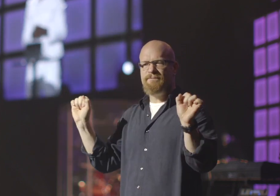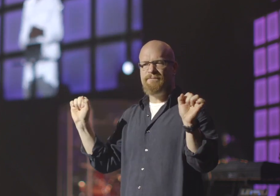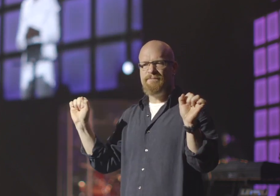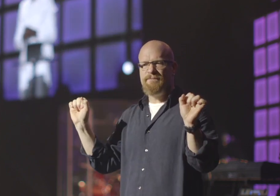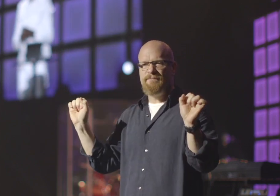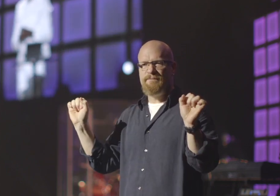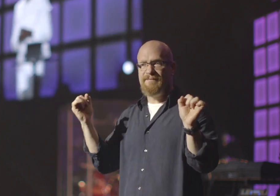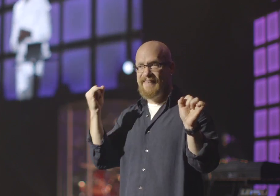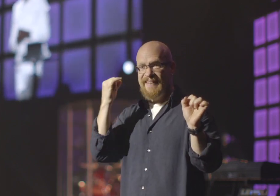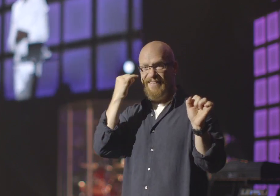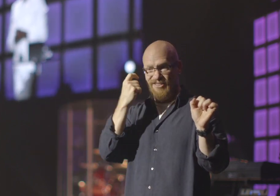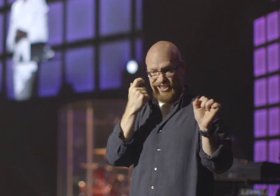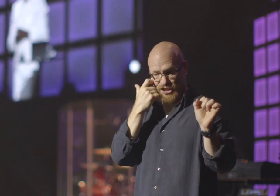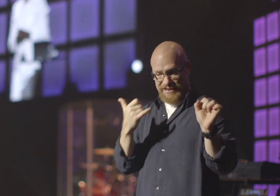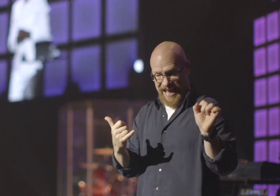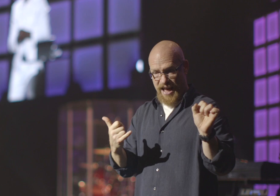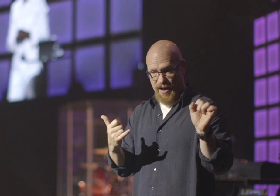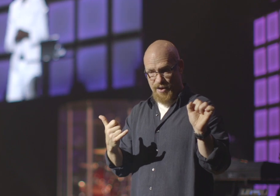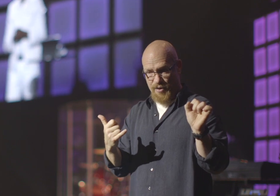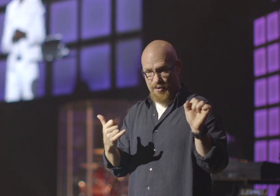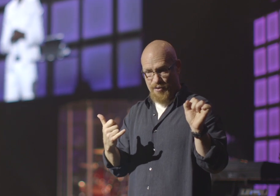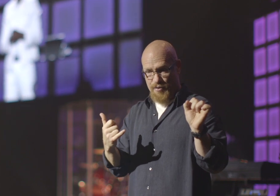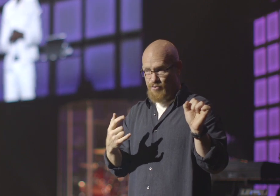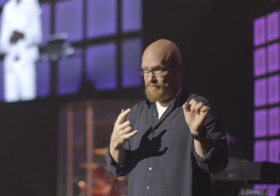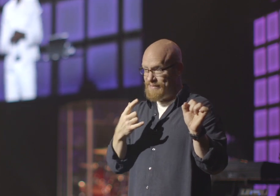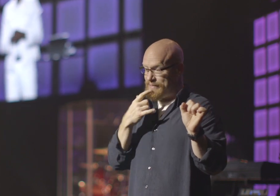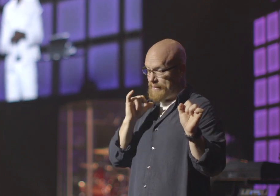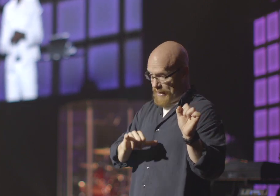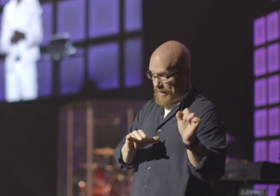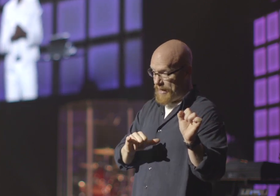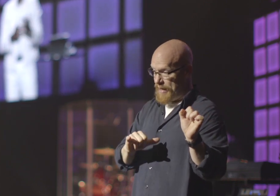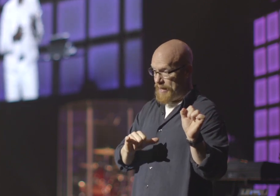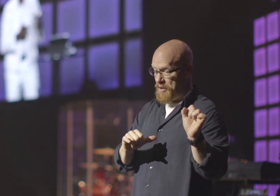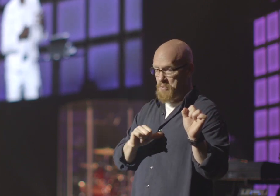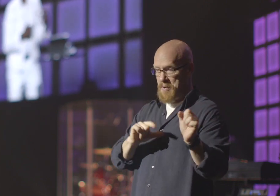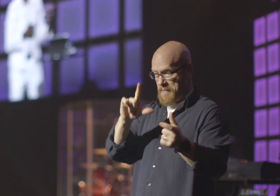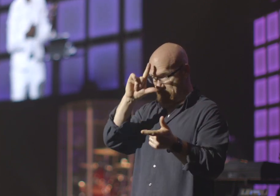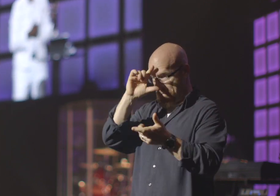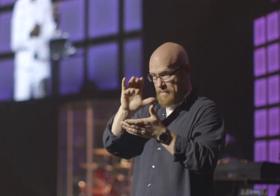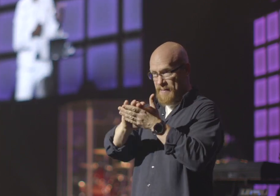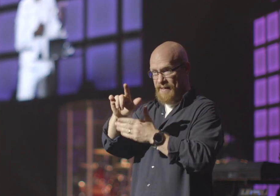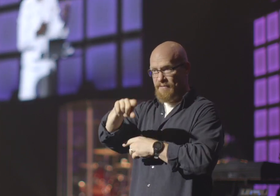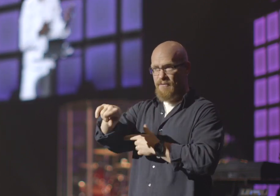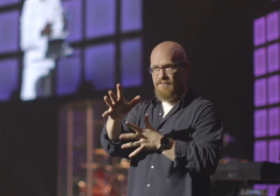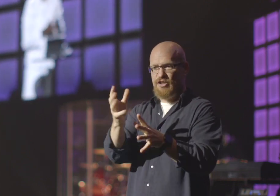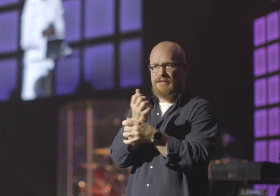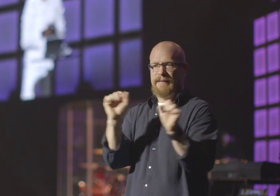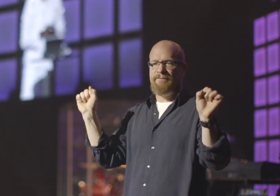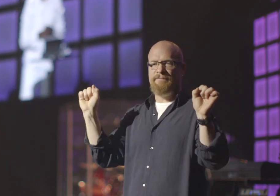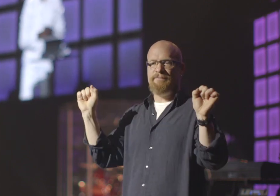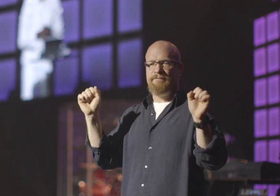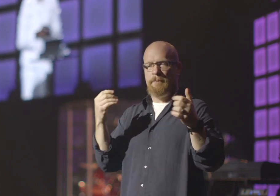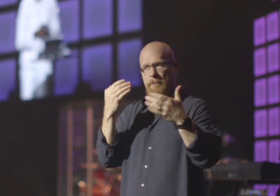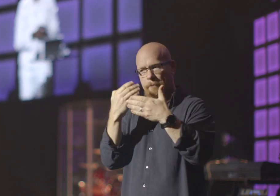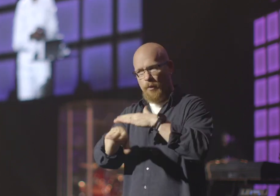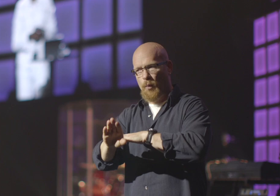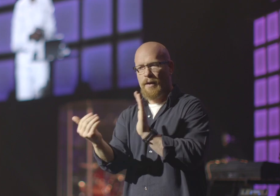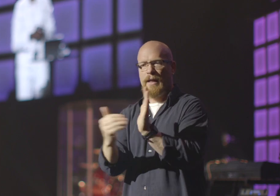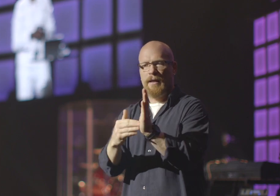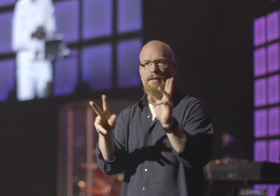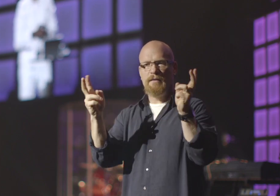sister, young person, we believe that you got born again. Get yourself into a good Bible teaching